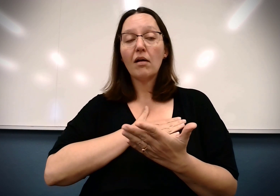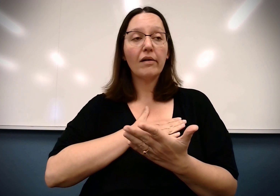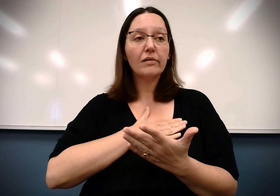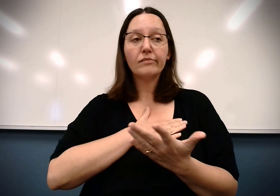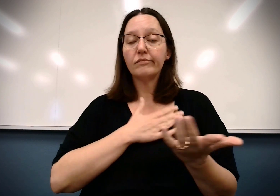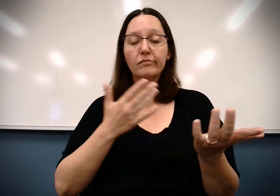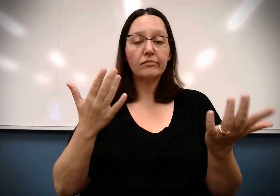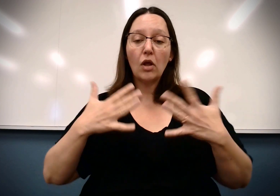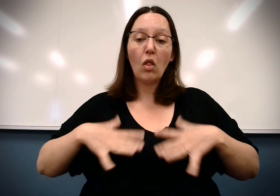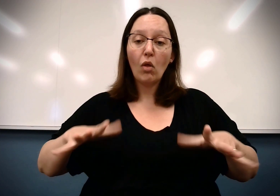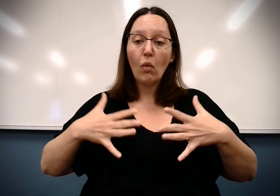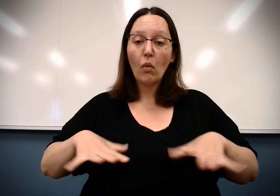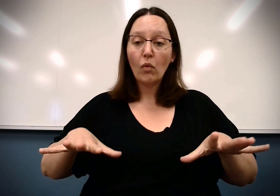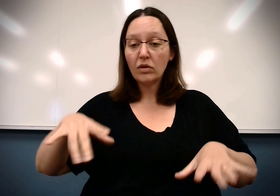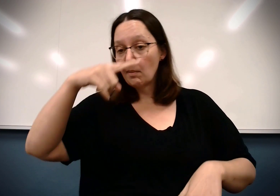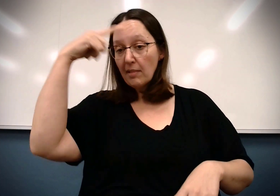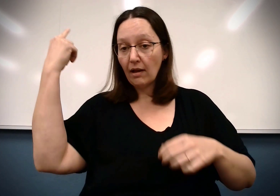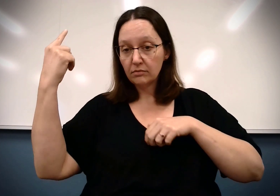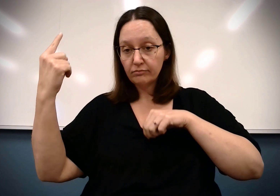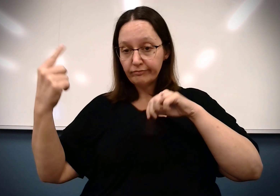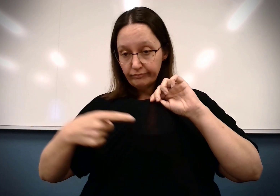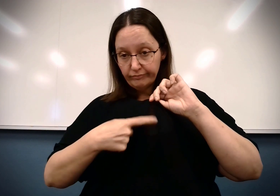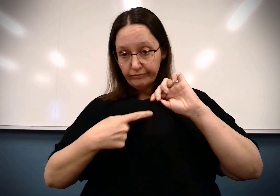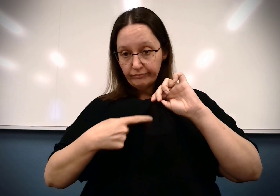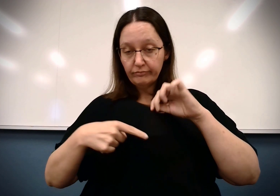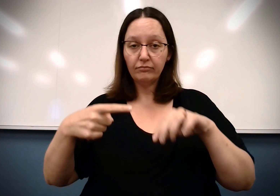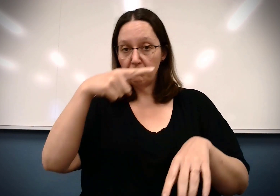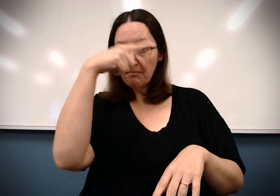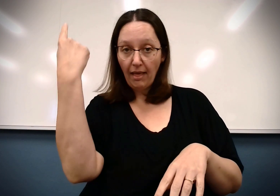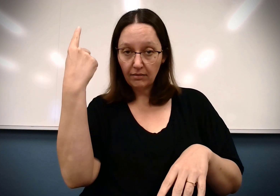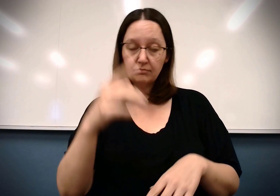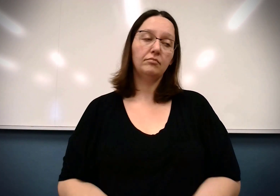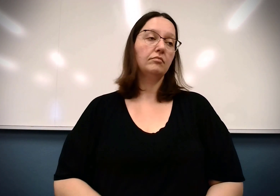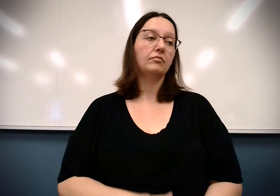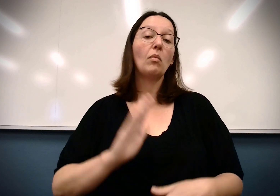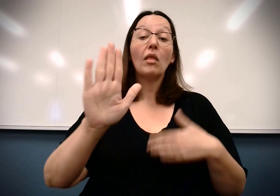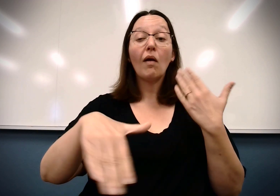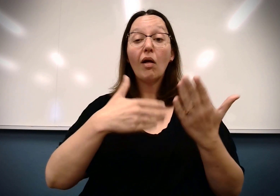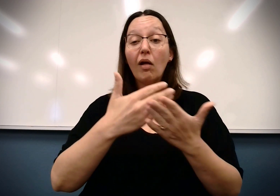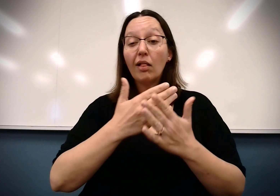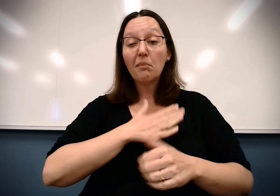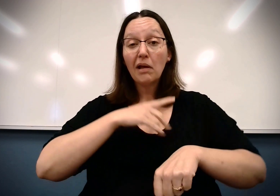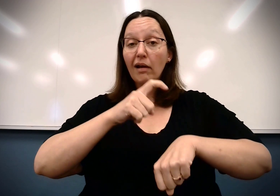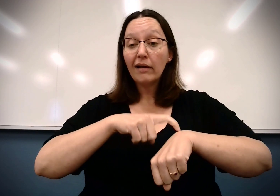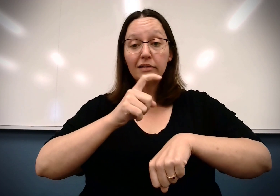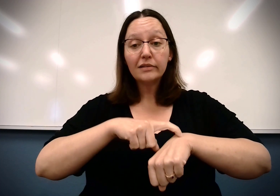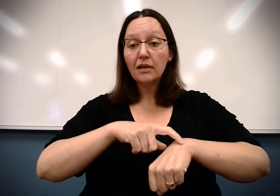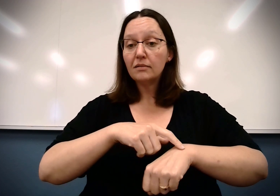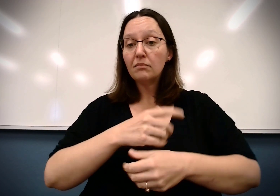of, let's say, my clothes are black. I have a lot of black clothes. All of my time has been